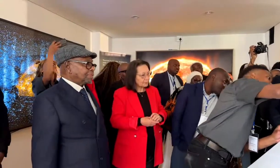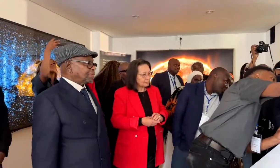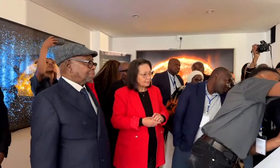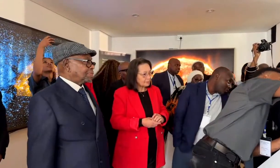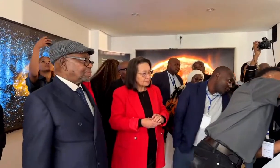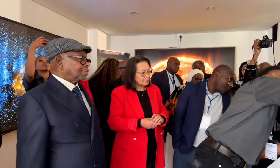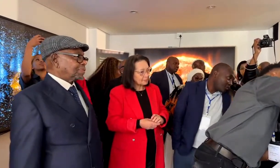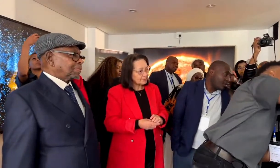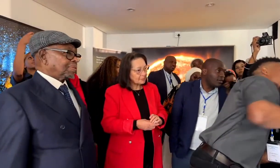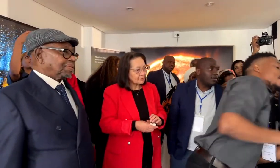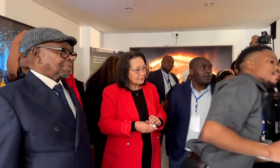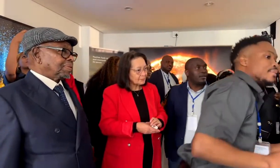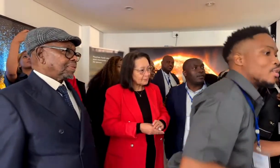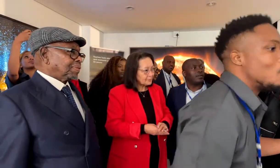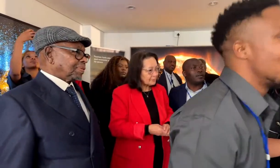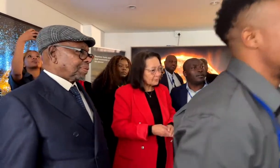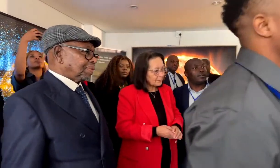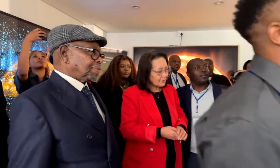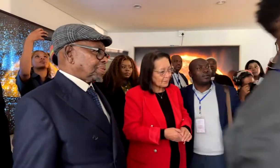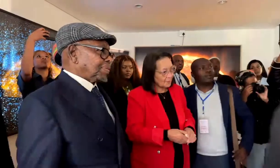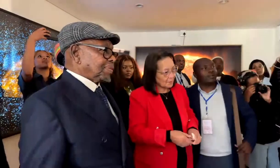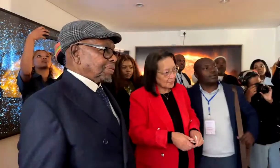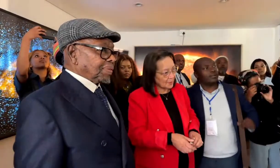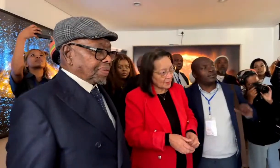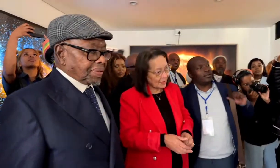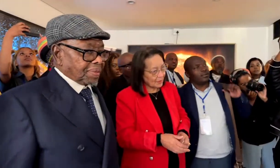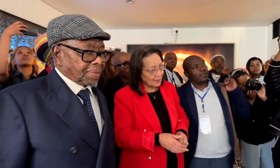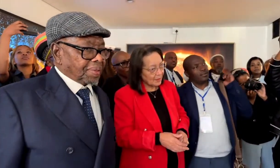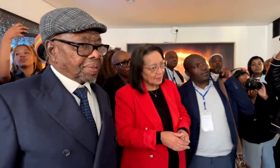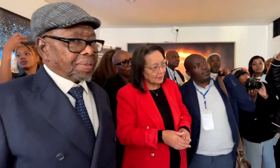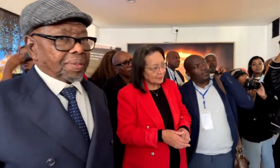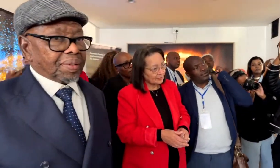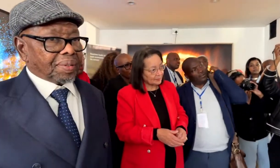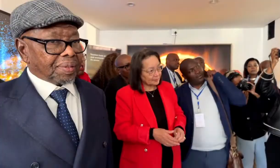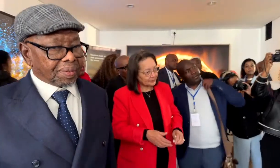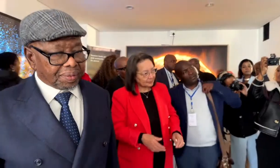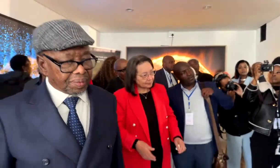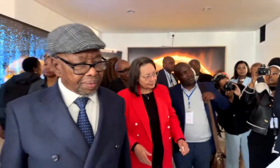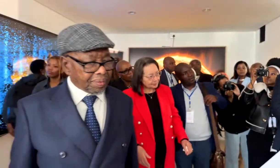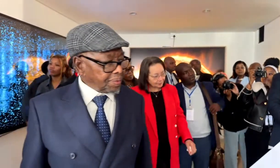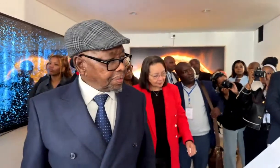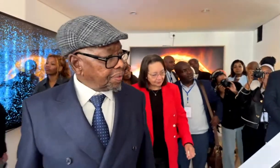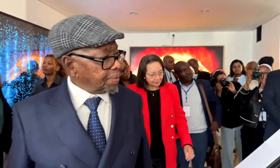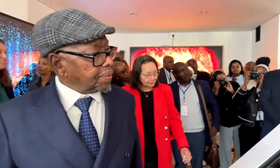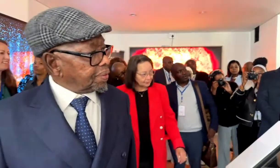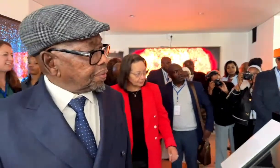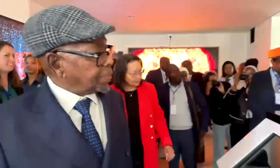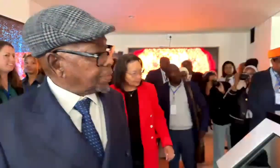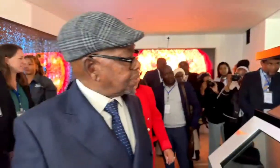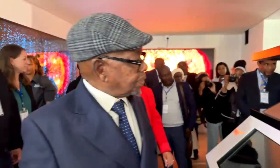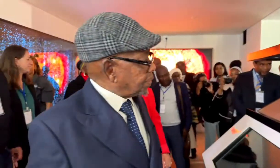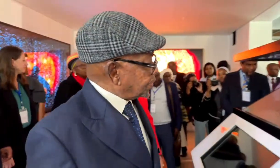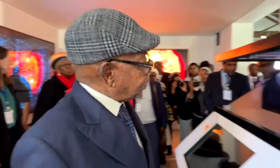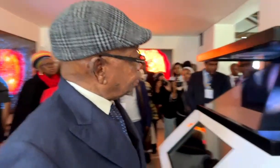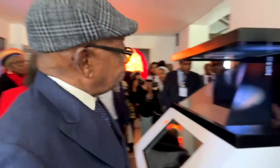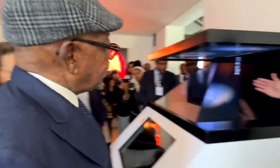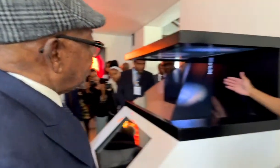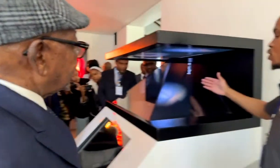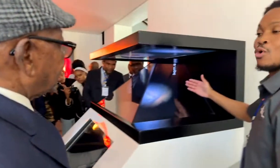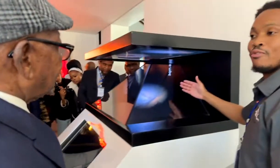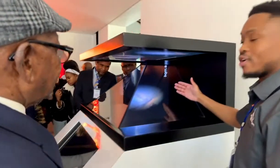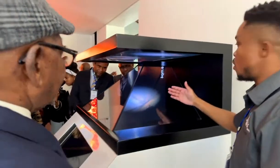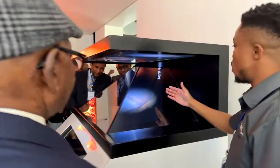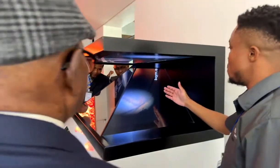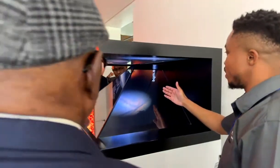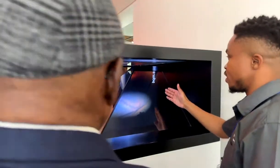our Solarius, and over here you will see an